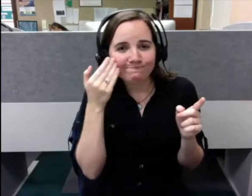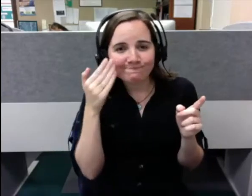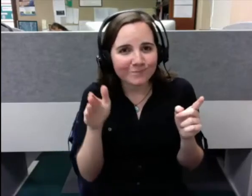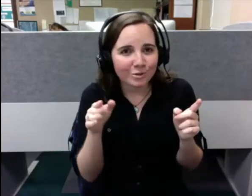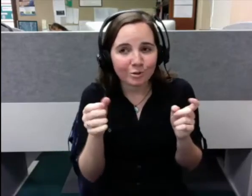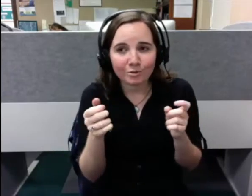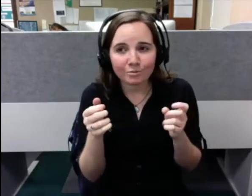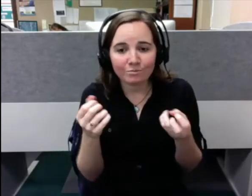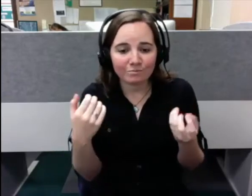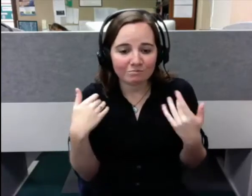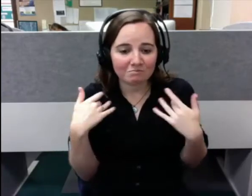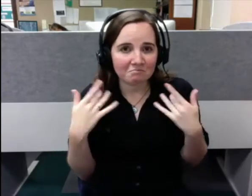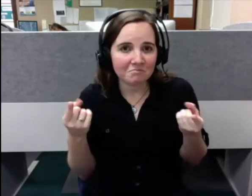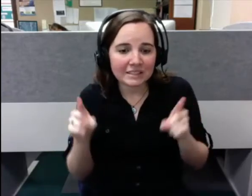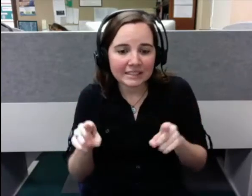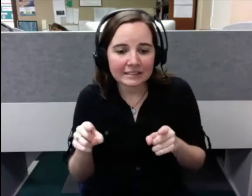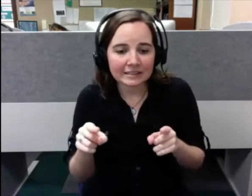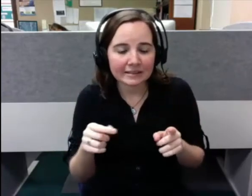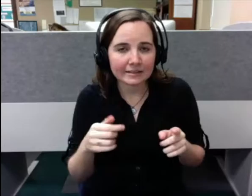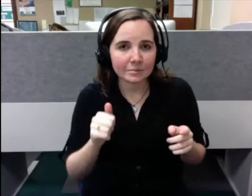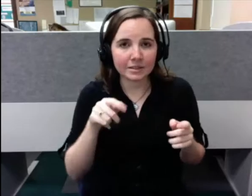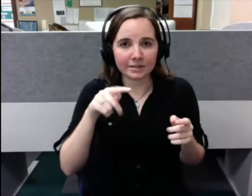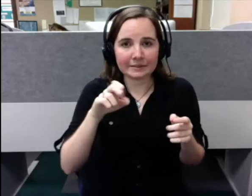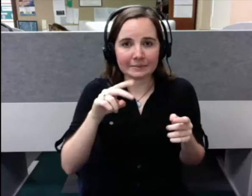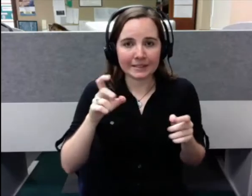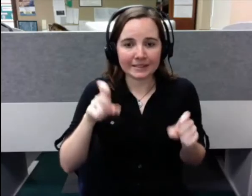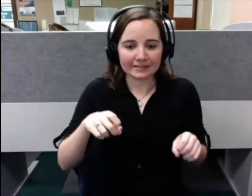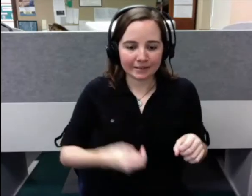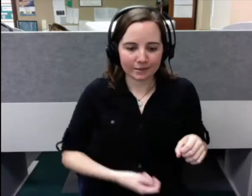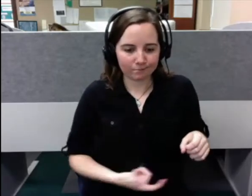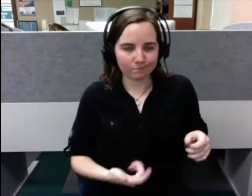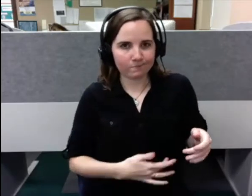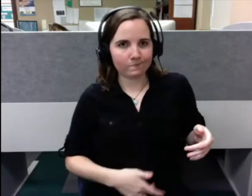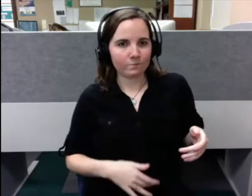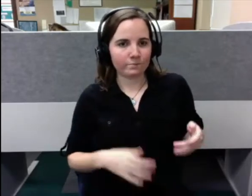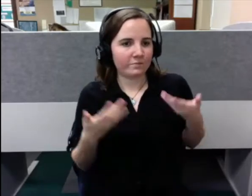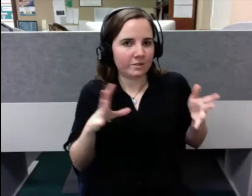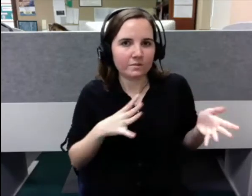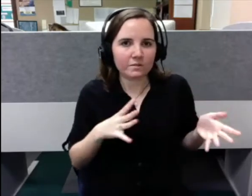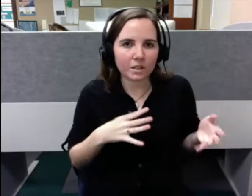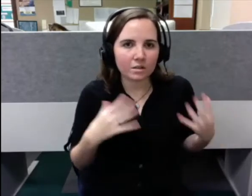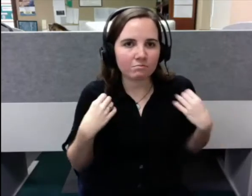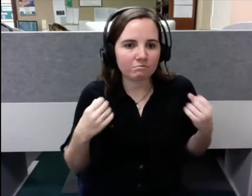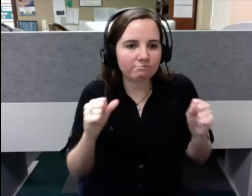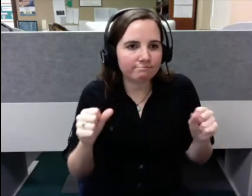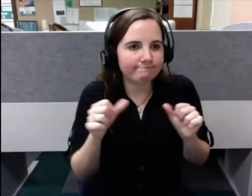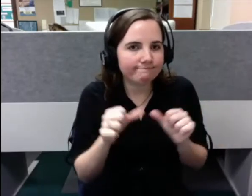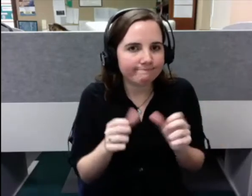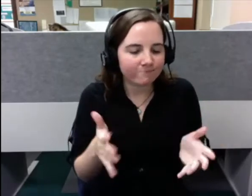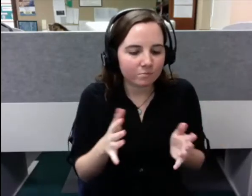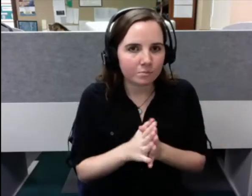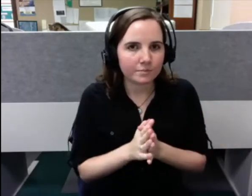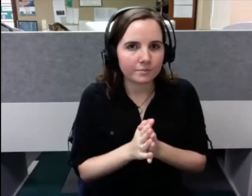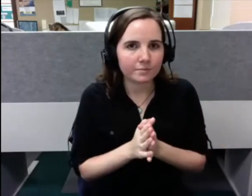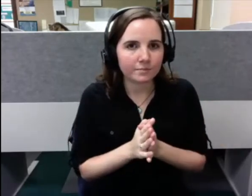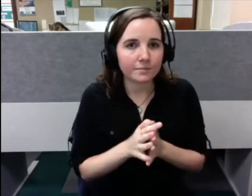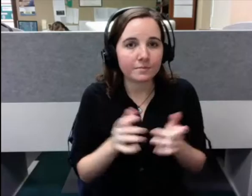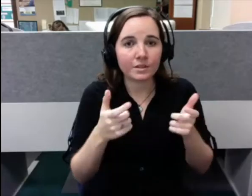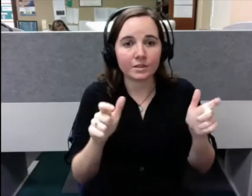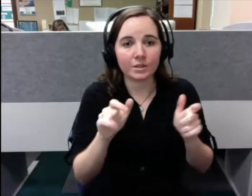their appendixes removed and suffer no ill effects. The large intestine consists of the cecum, the